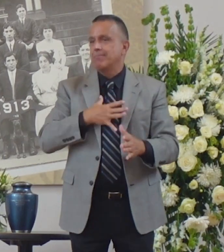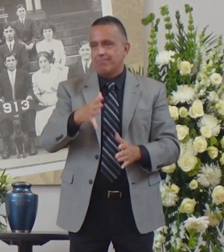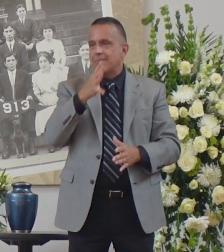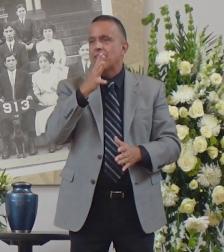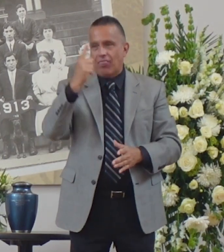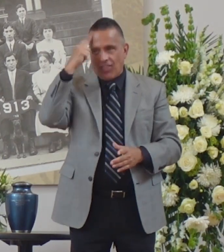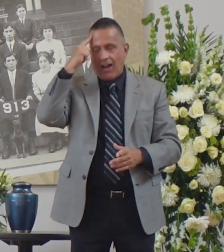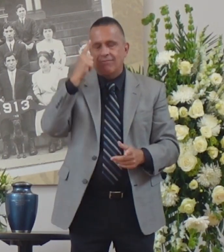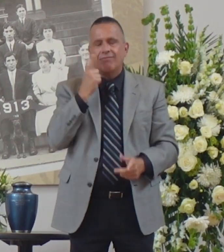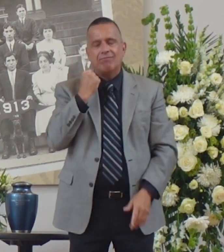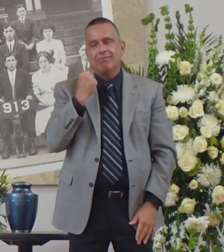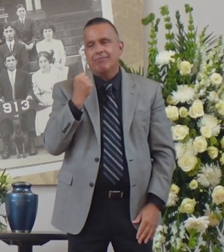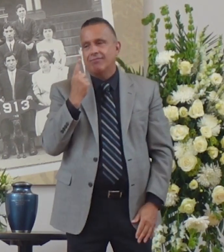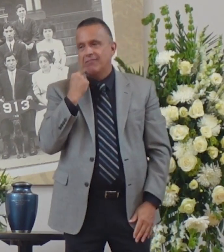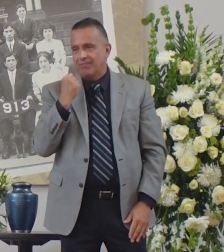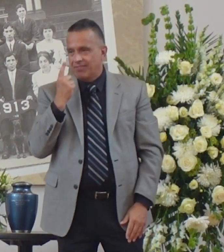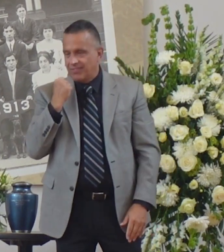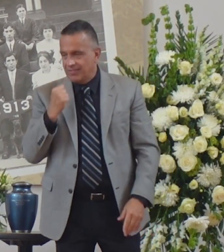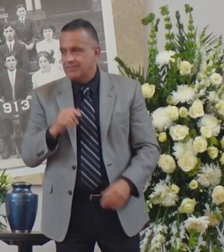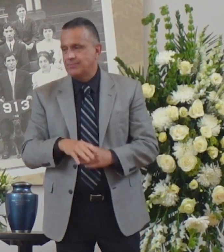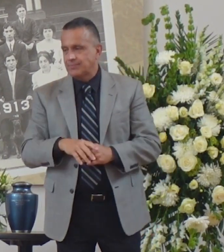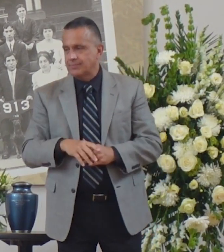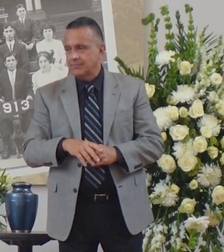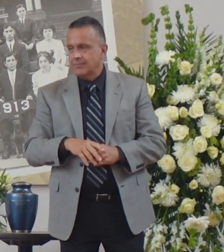always pushed boundaries, and that was just one example.